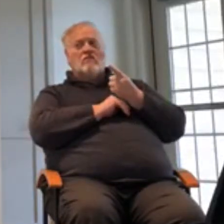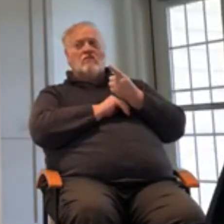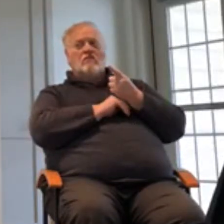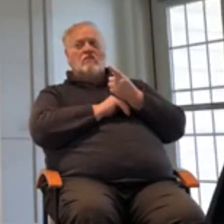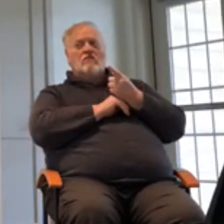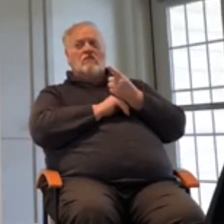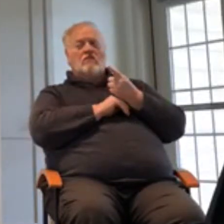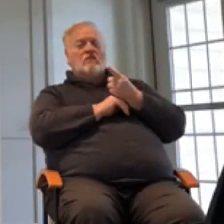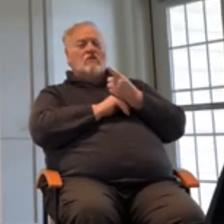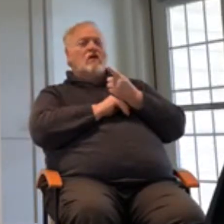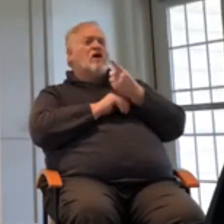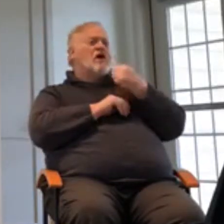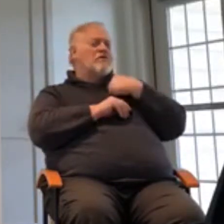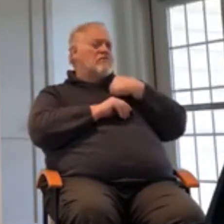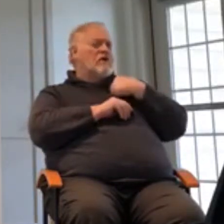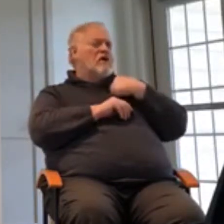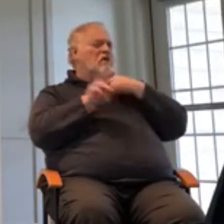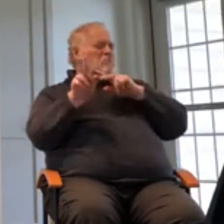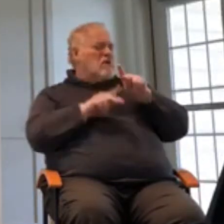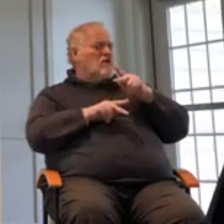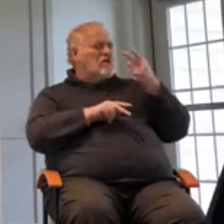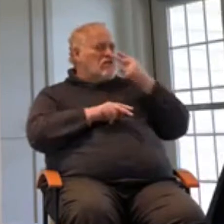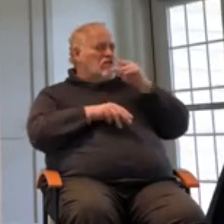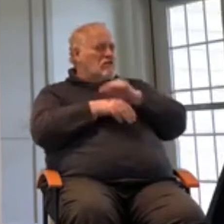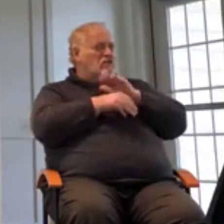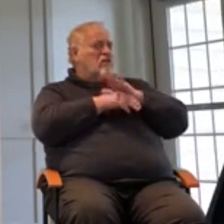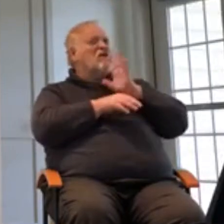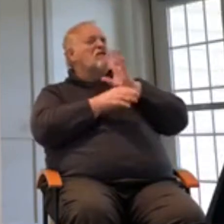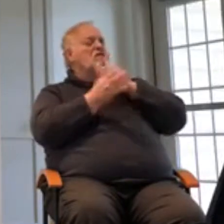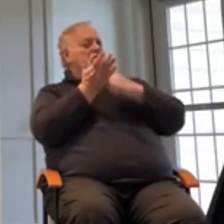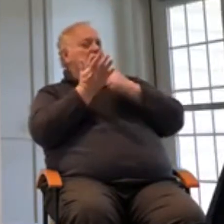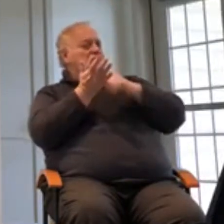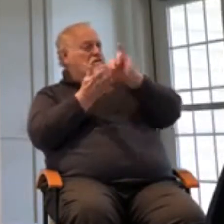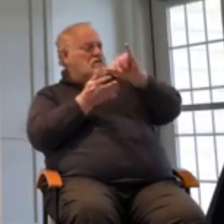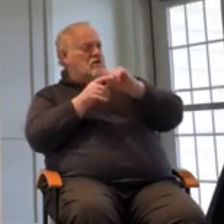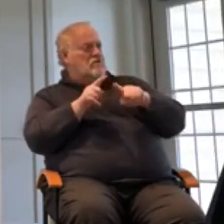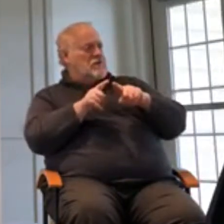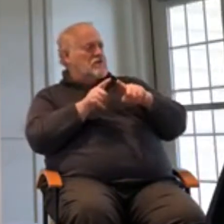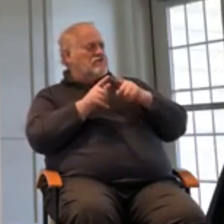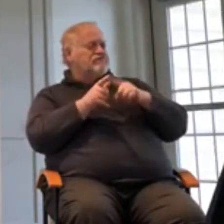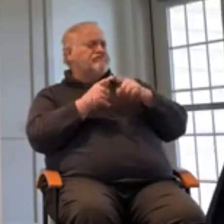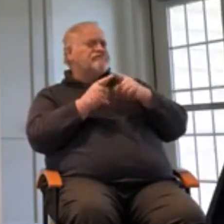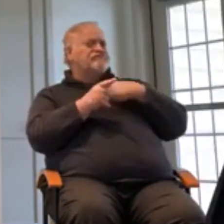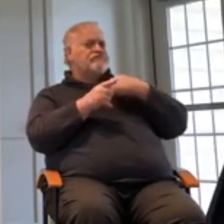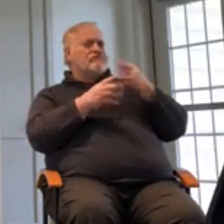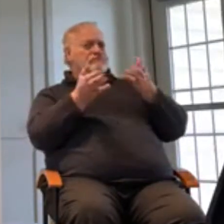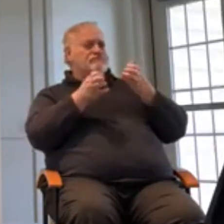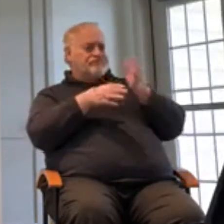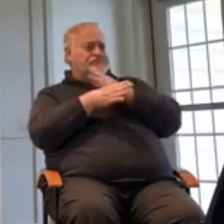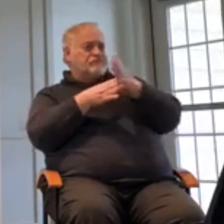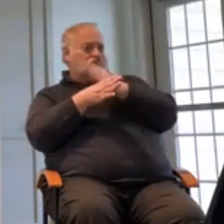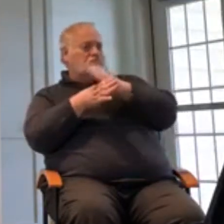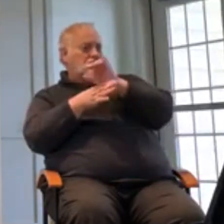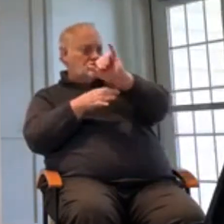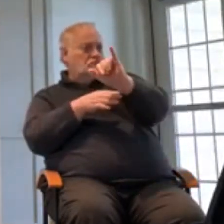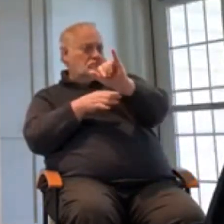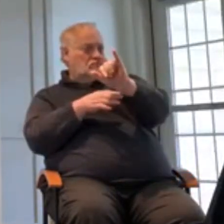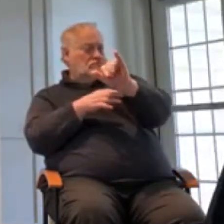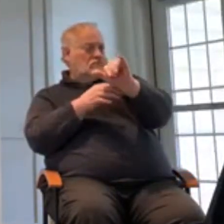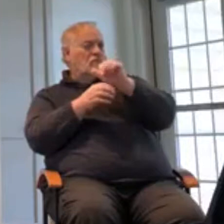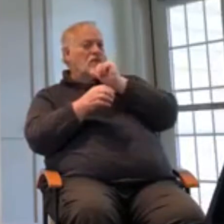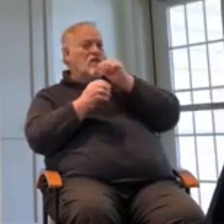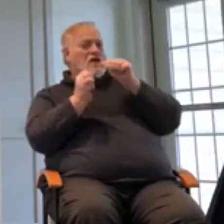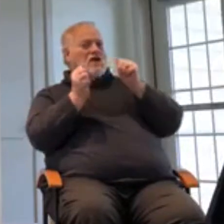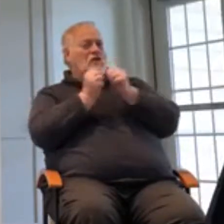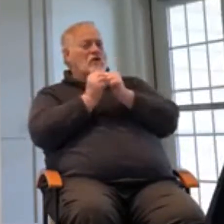I was just going to do this Thursday night. And man, there was just so much good stuff in here. I wanted to share it, not really with just the closed